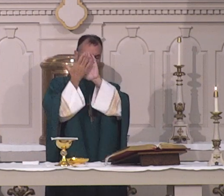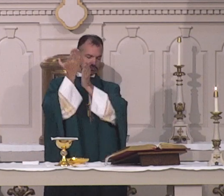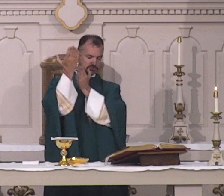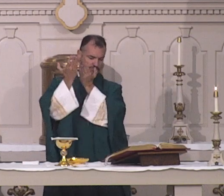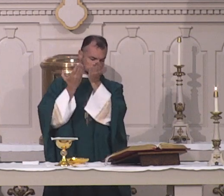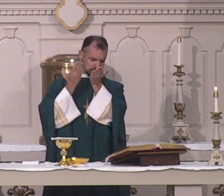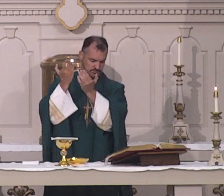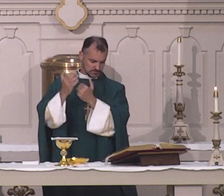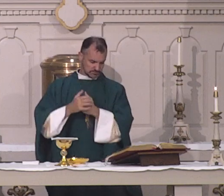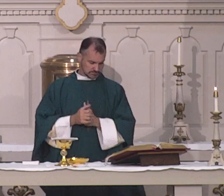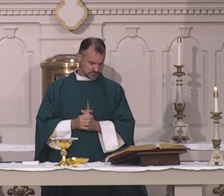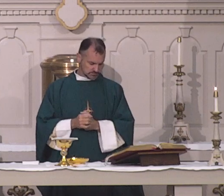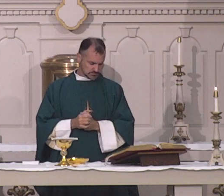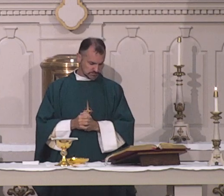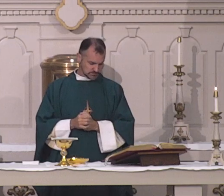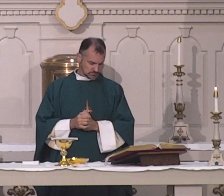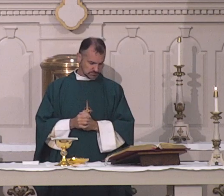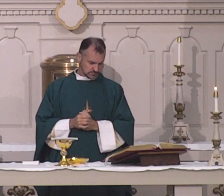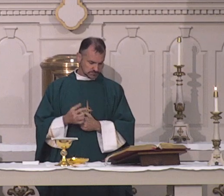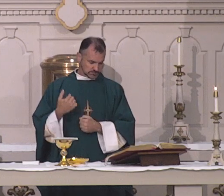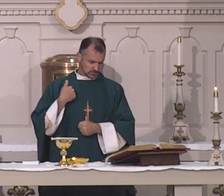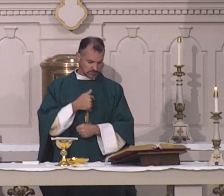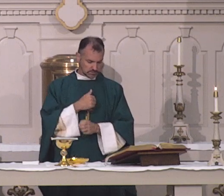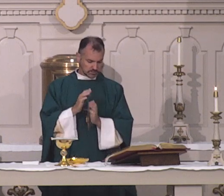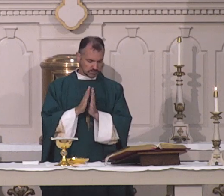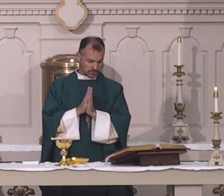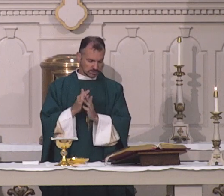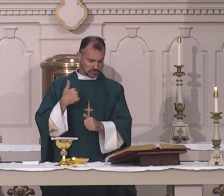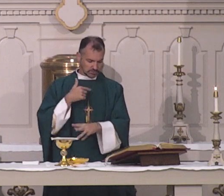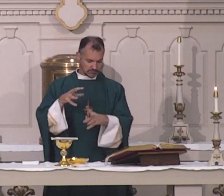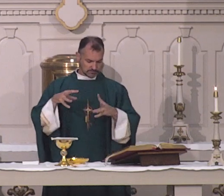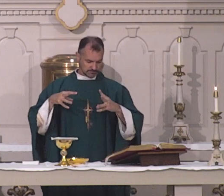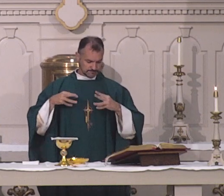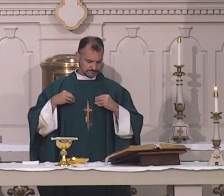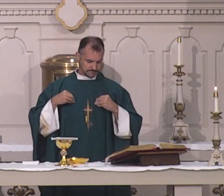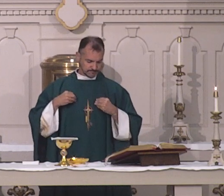giving thanks that you have held us worthy to be in your presence and minister to